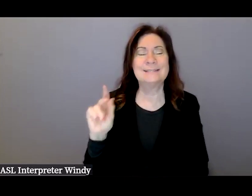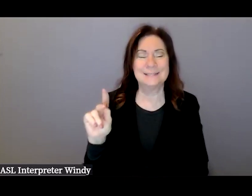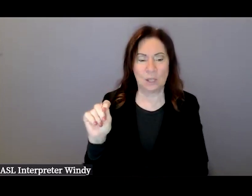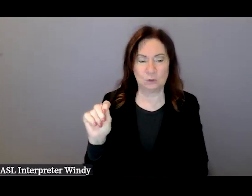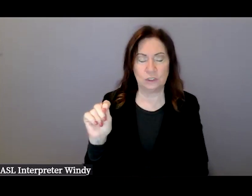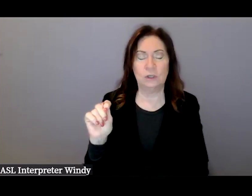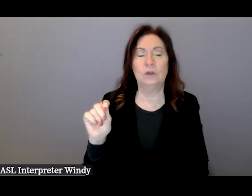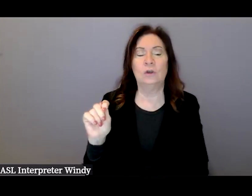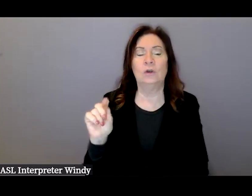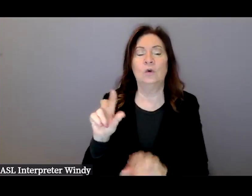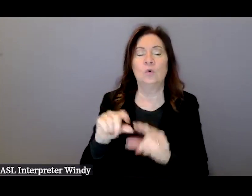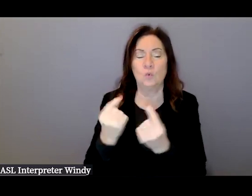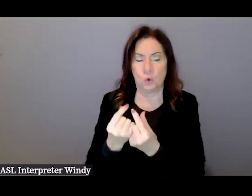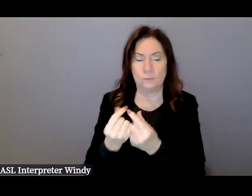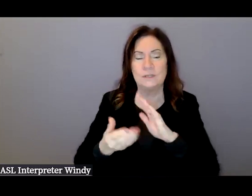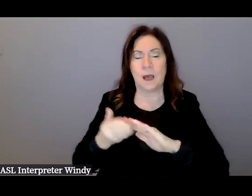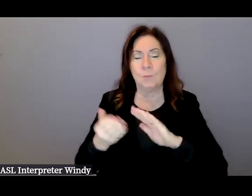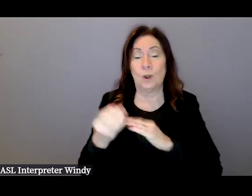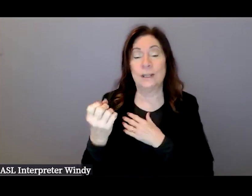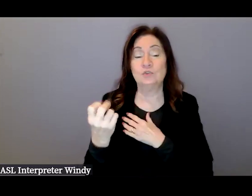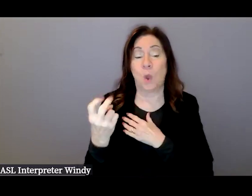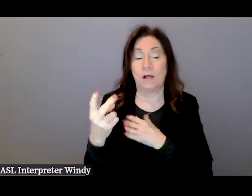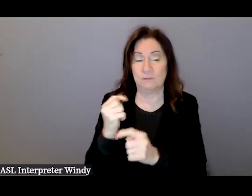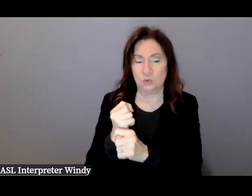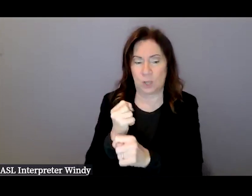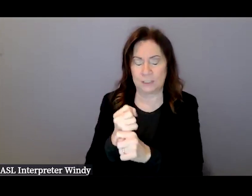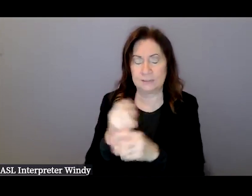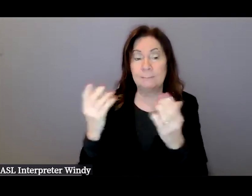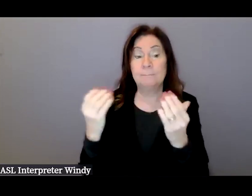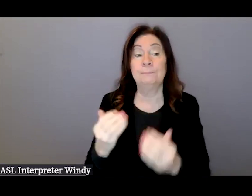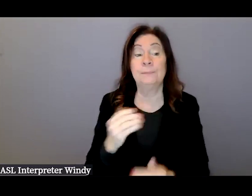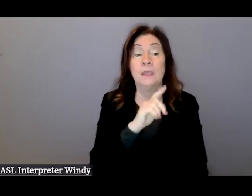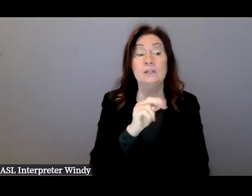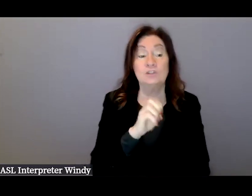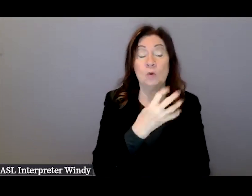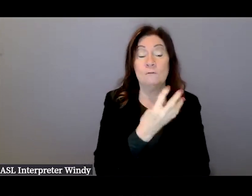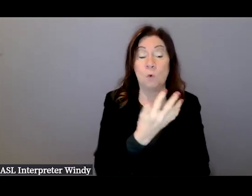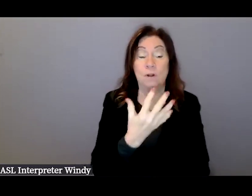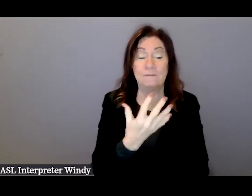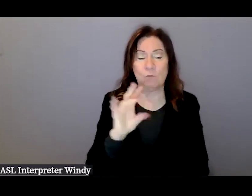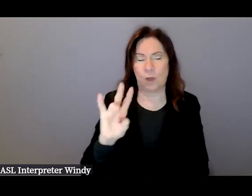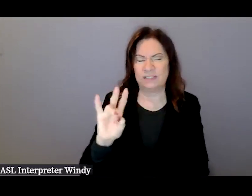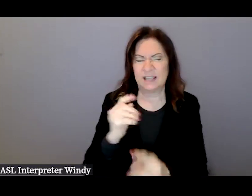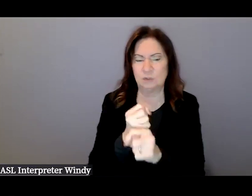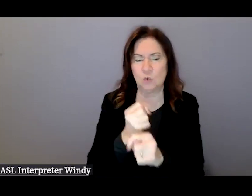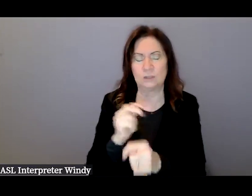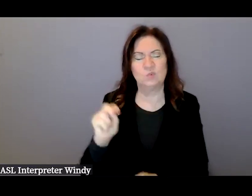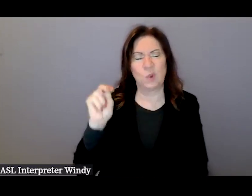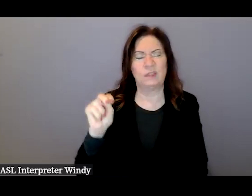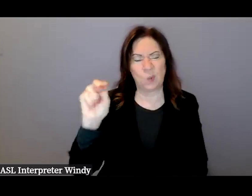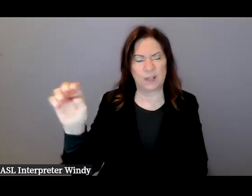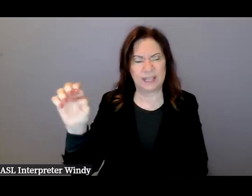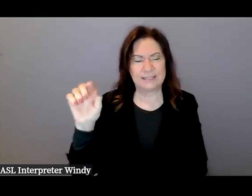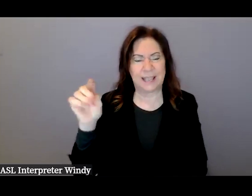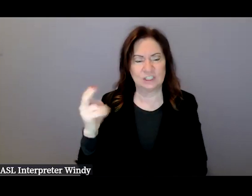operating 12 dump trucks. 7 in zones 4 and 5, north and northeast Asheville.